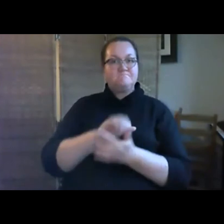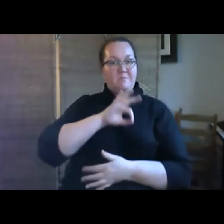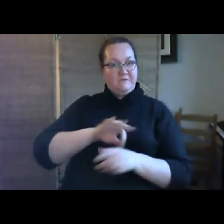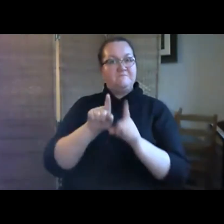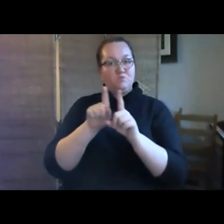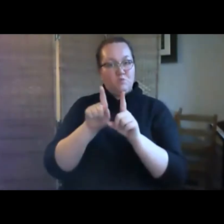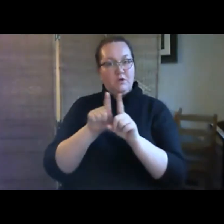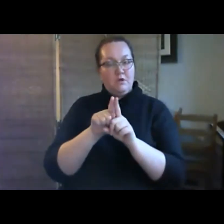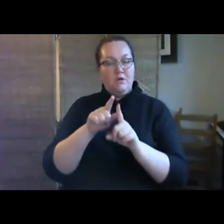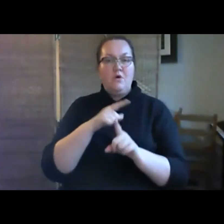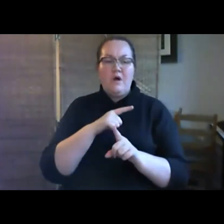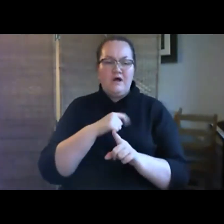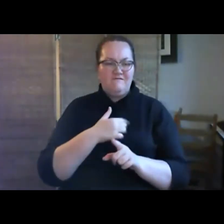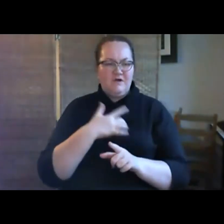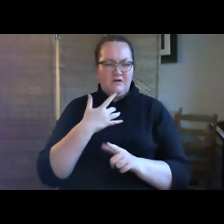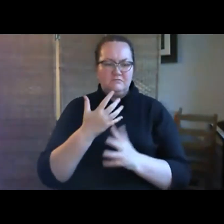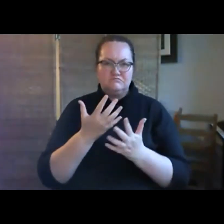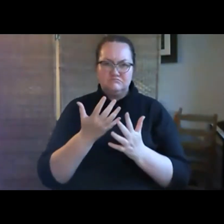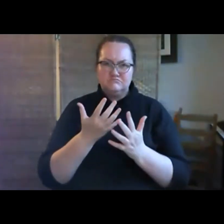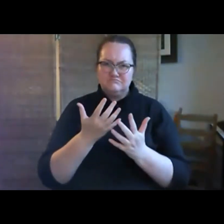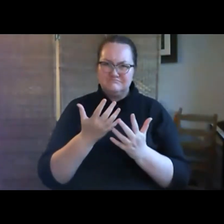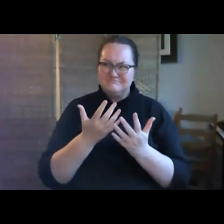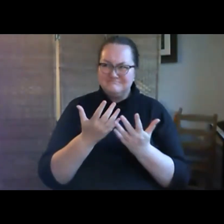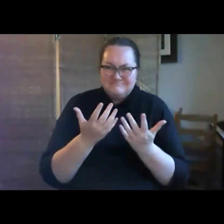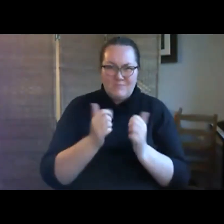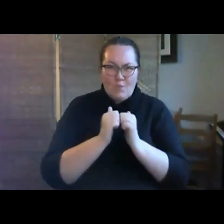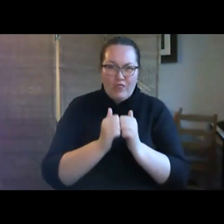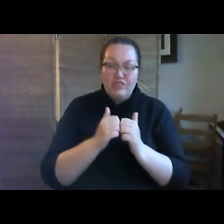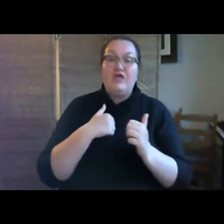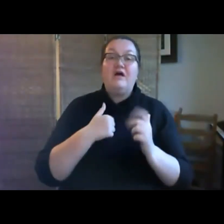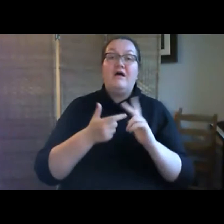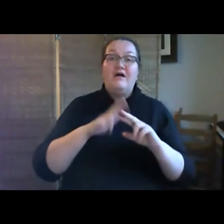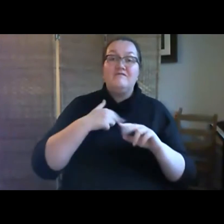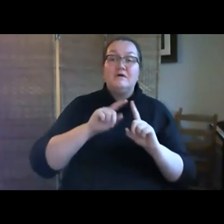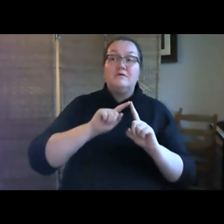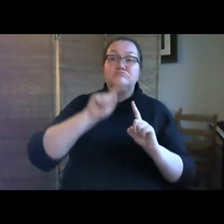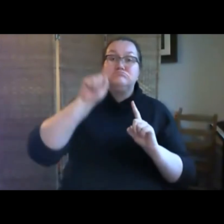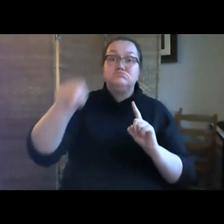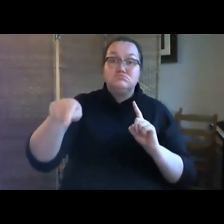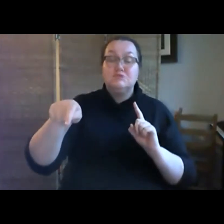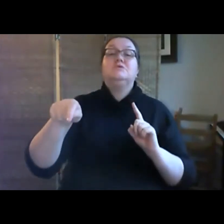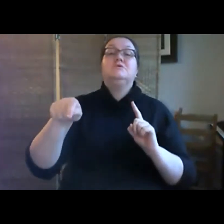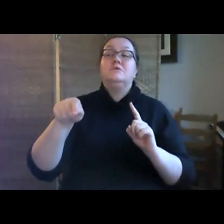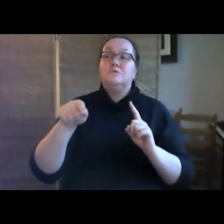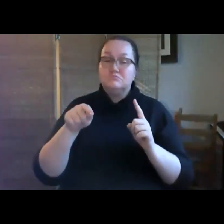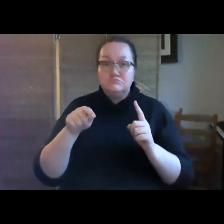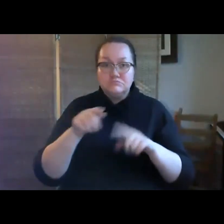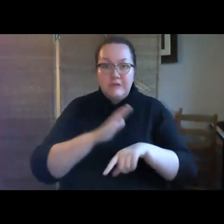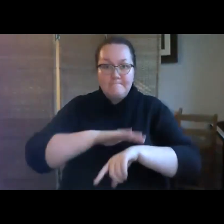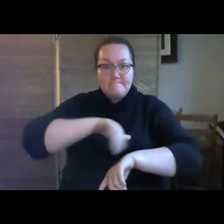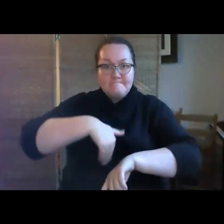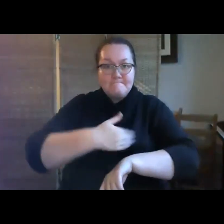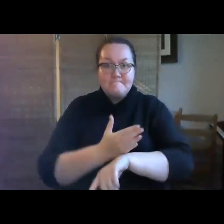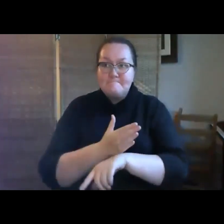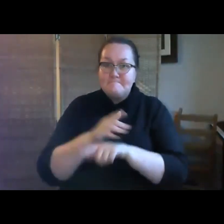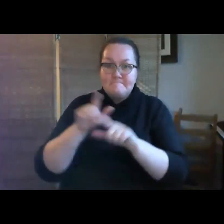and spend more time in a place. Early on, I used to be doing a lot of doing one show